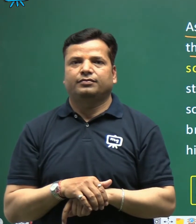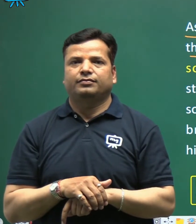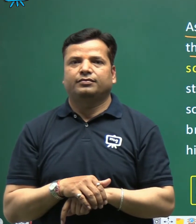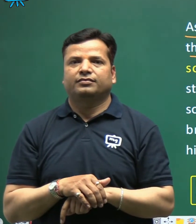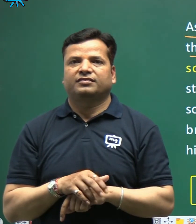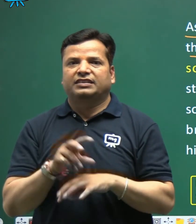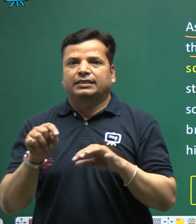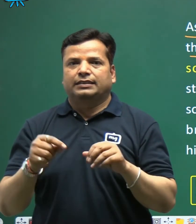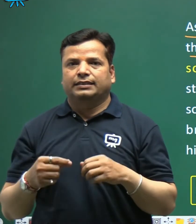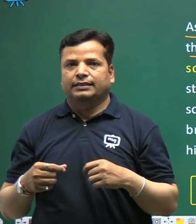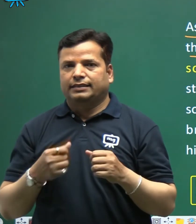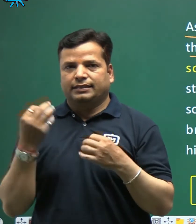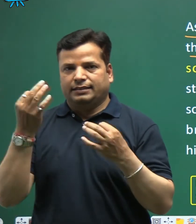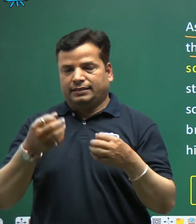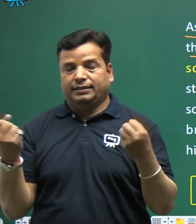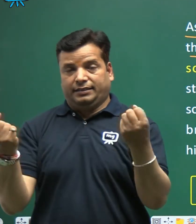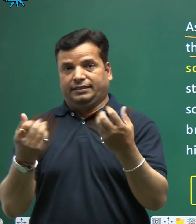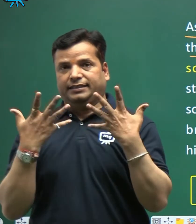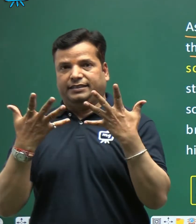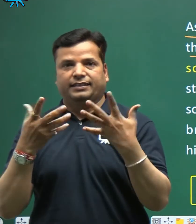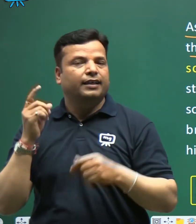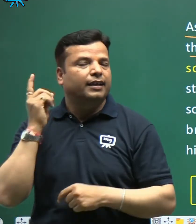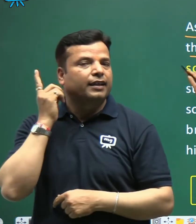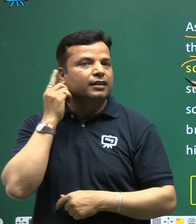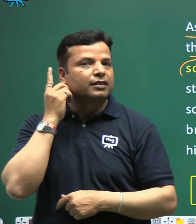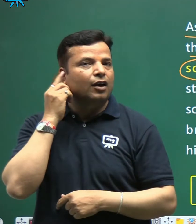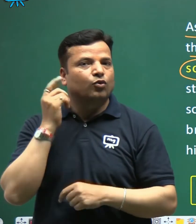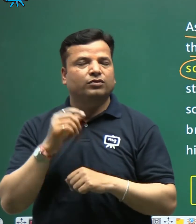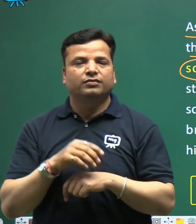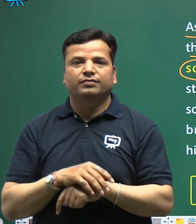a strange sound